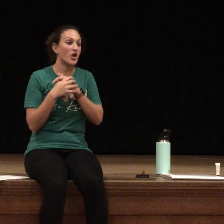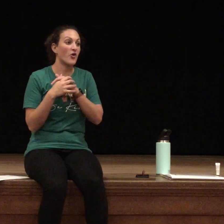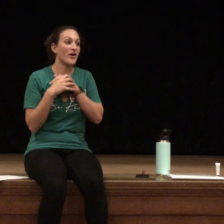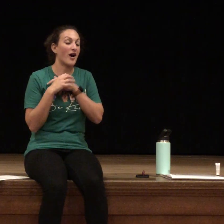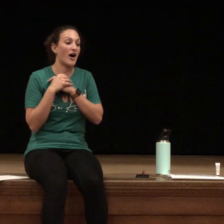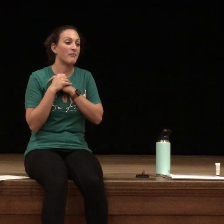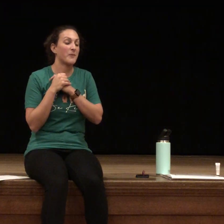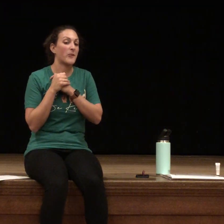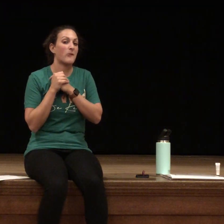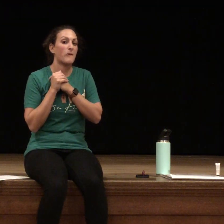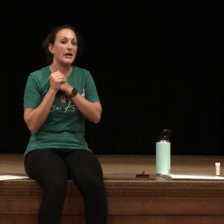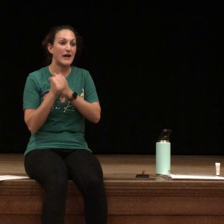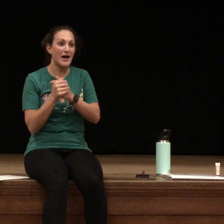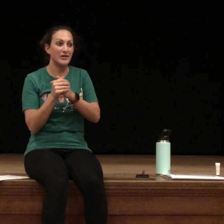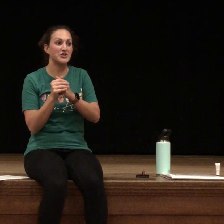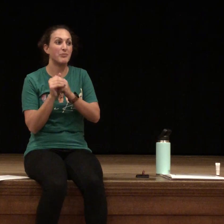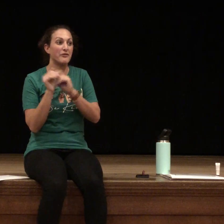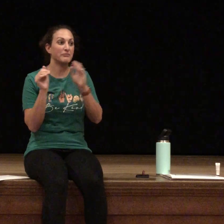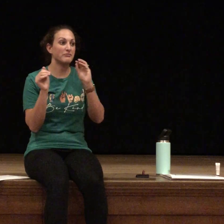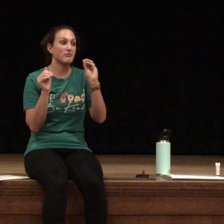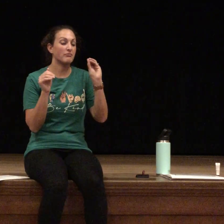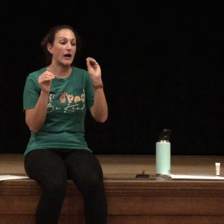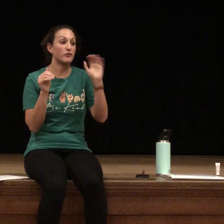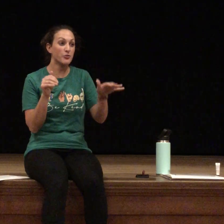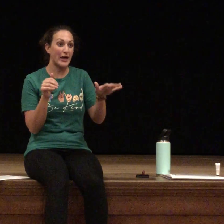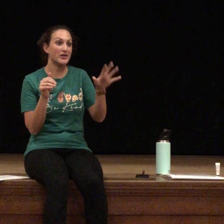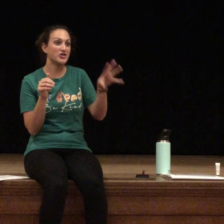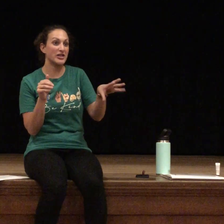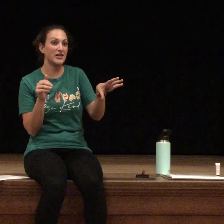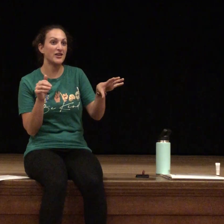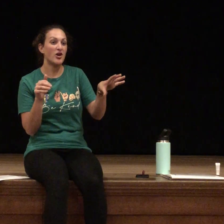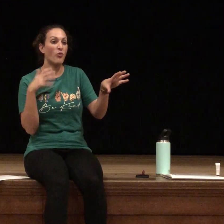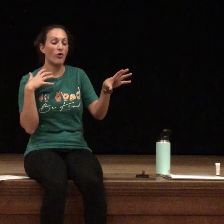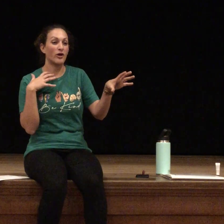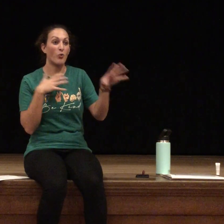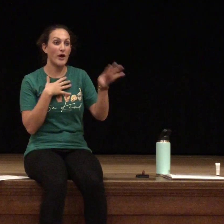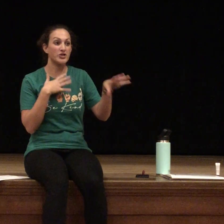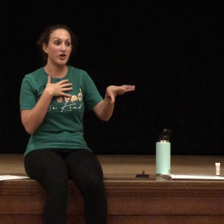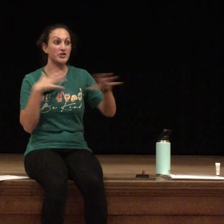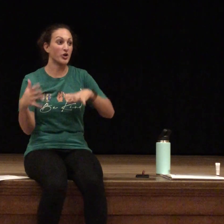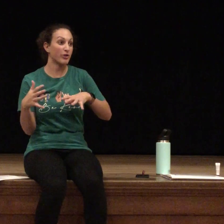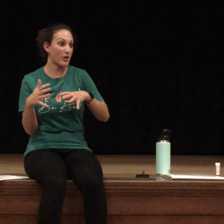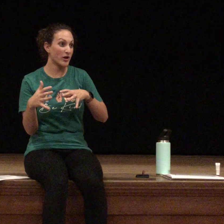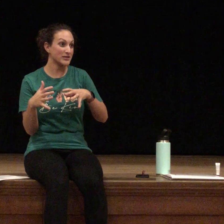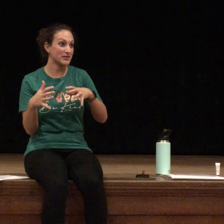So in college, my roommate, she wore a white shirt interpreting once,